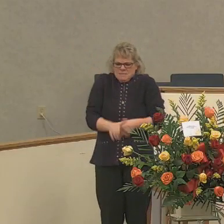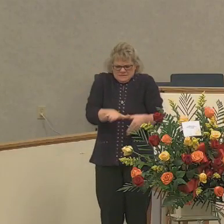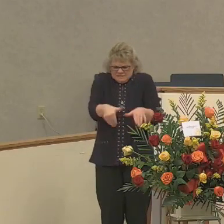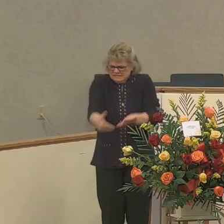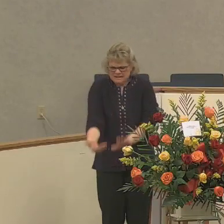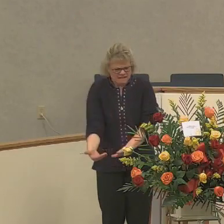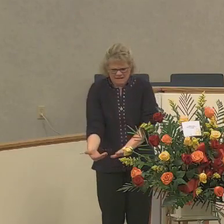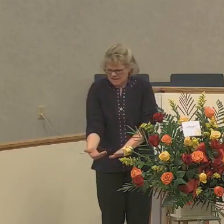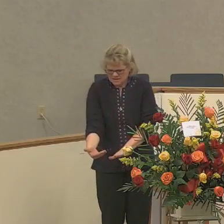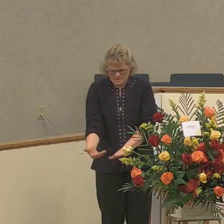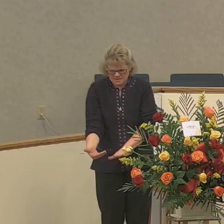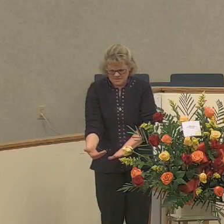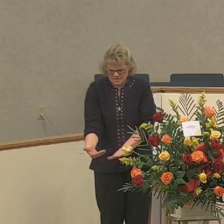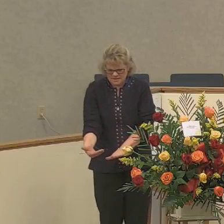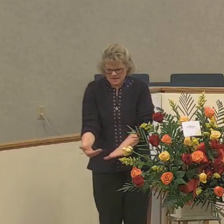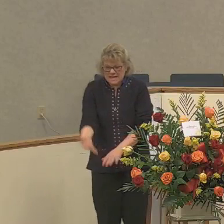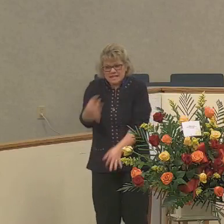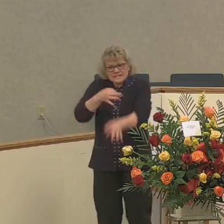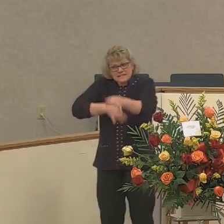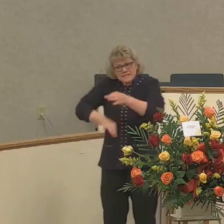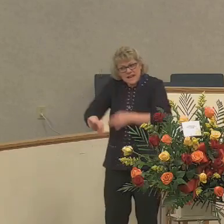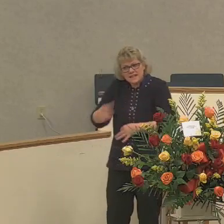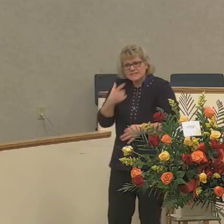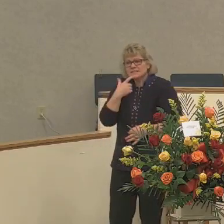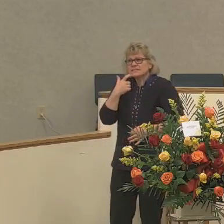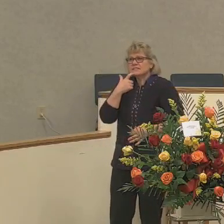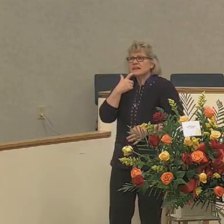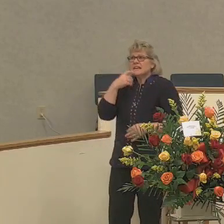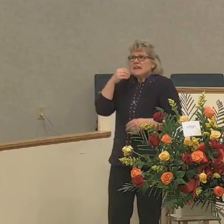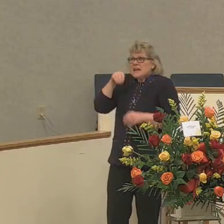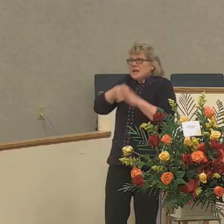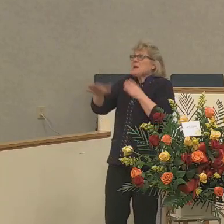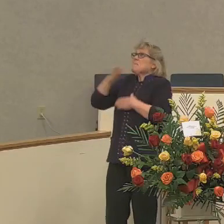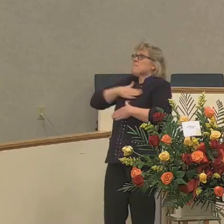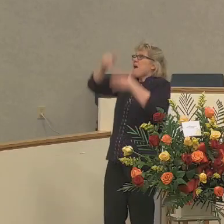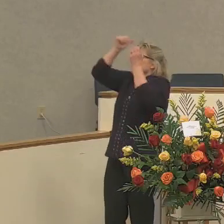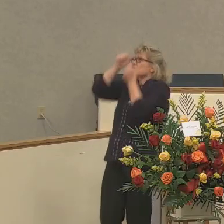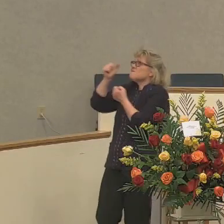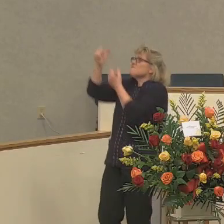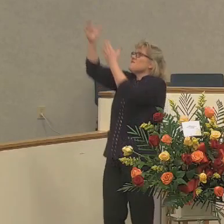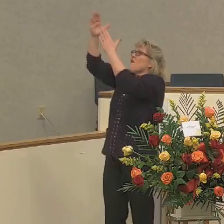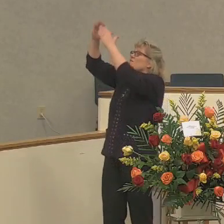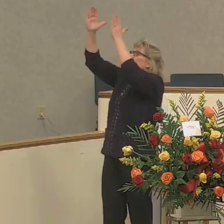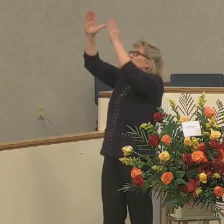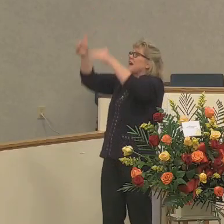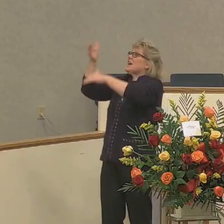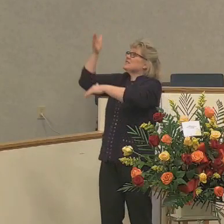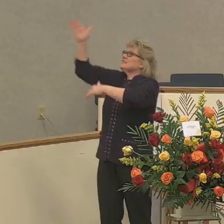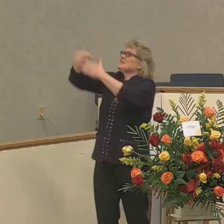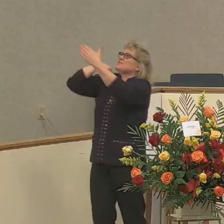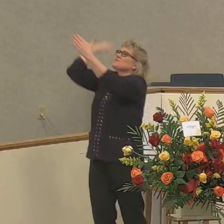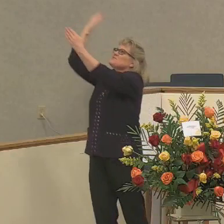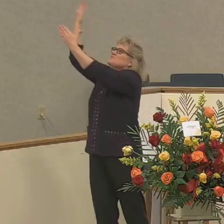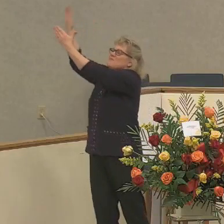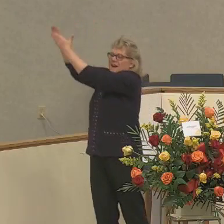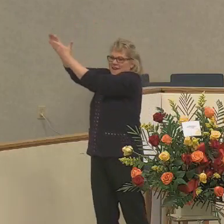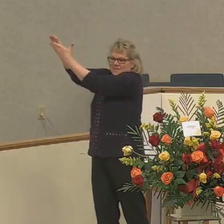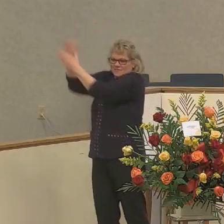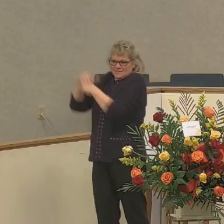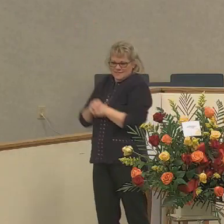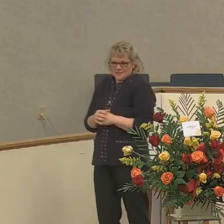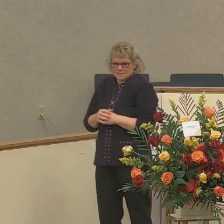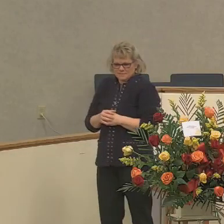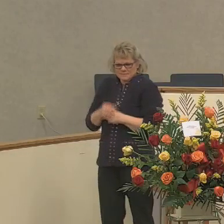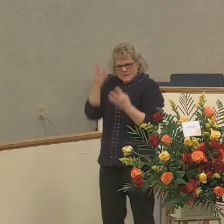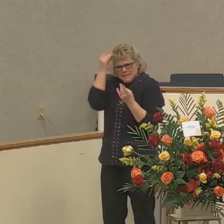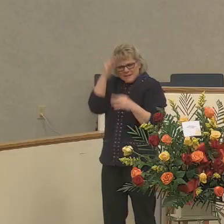dead, but say, in my Father's house, he has arrived.